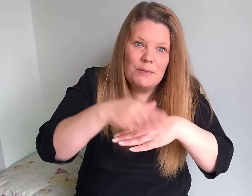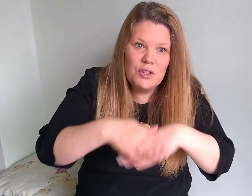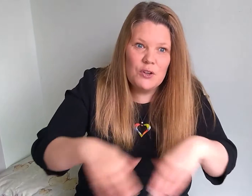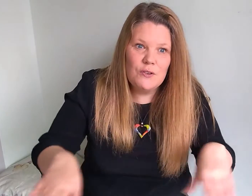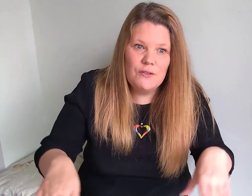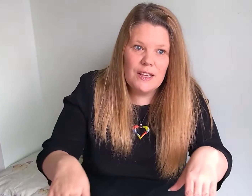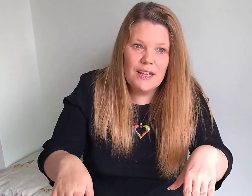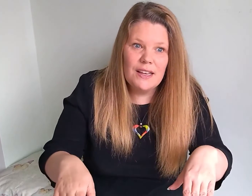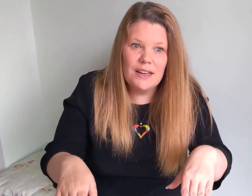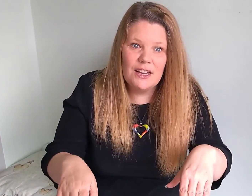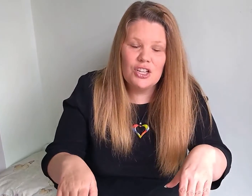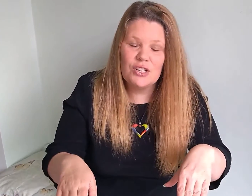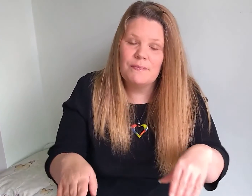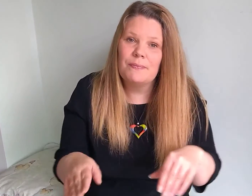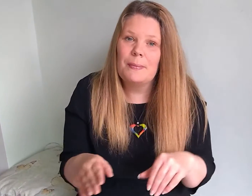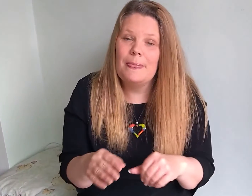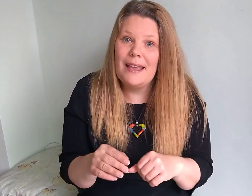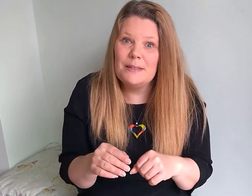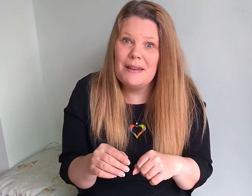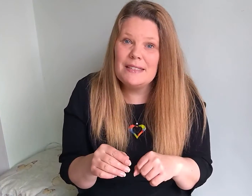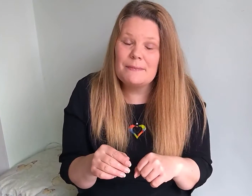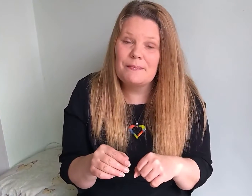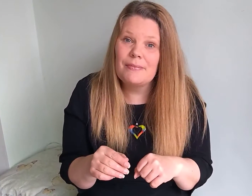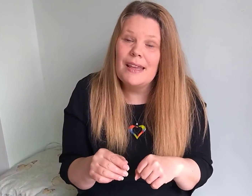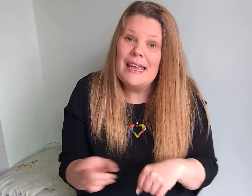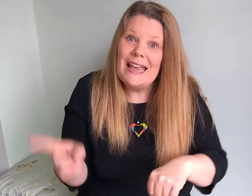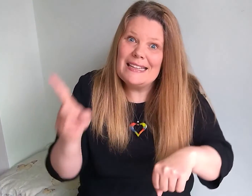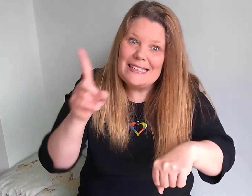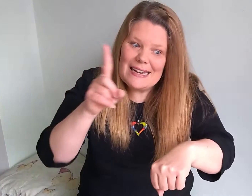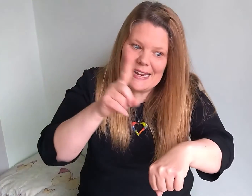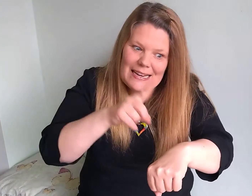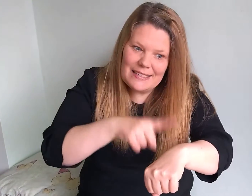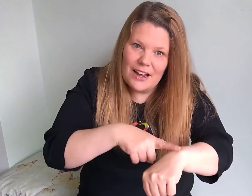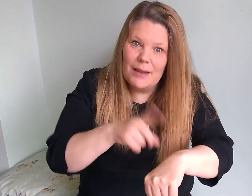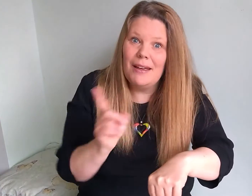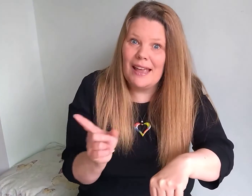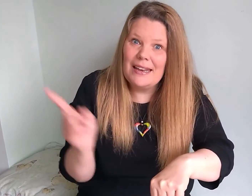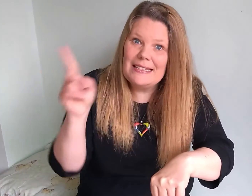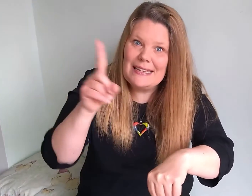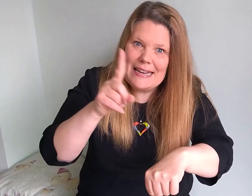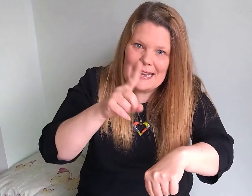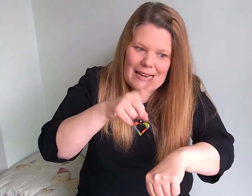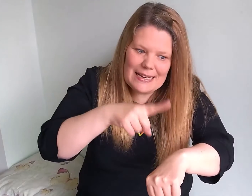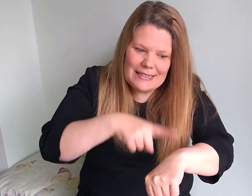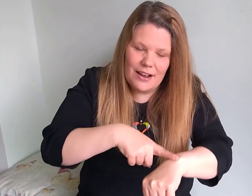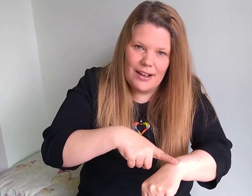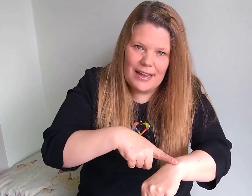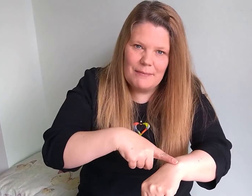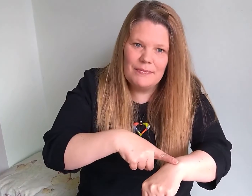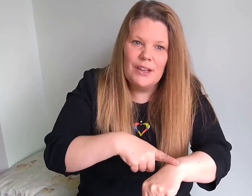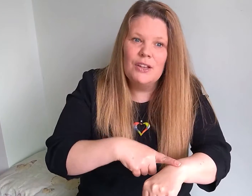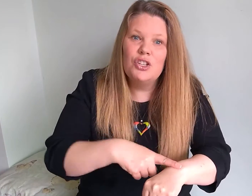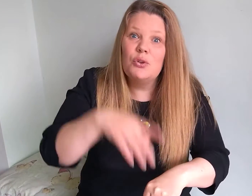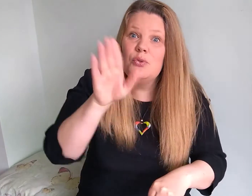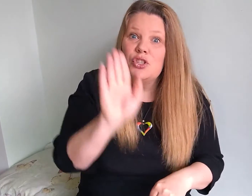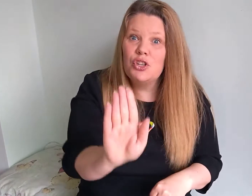to finish. Next bit. It's nearly time. Again, it's nearly time to